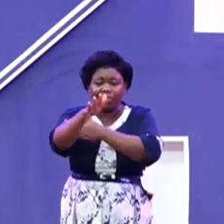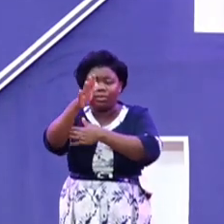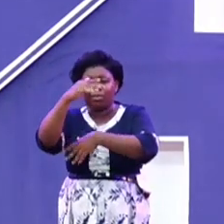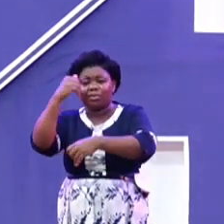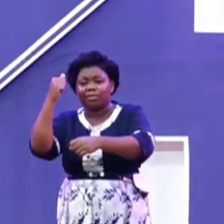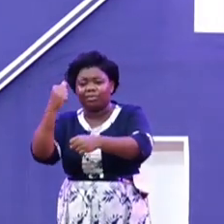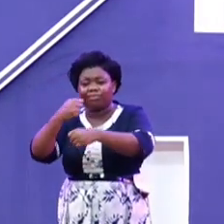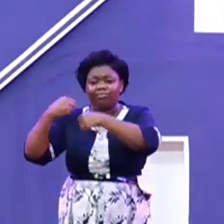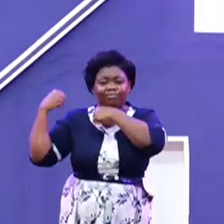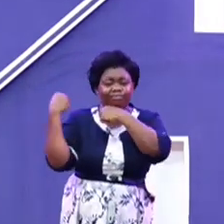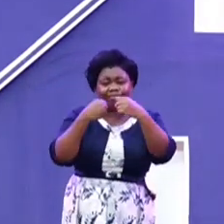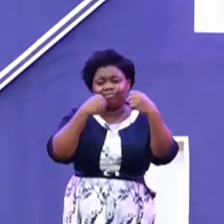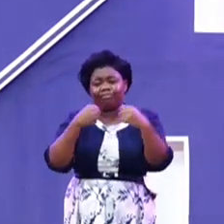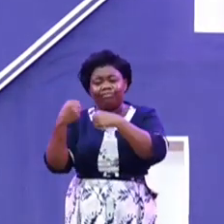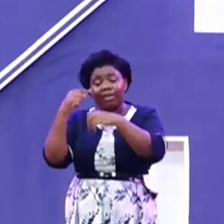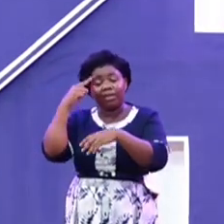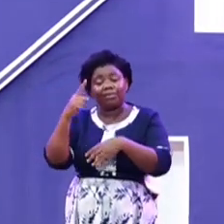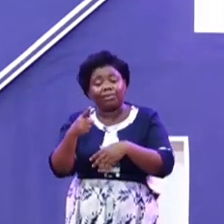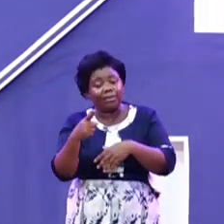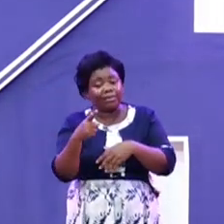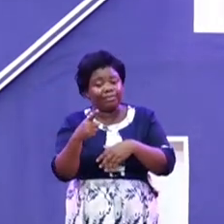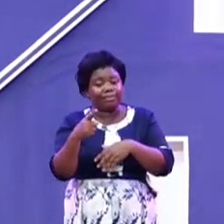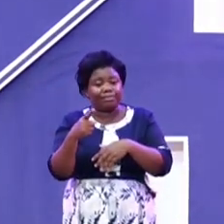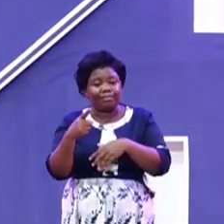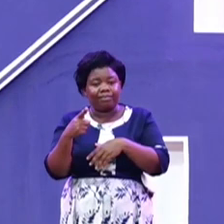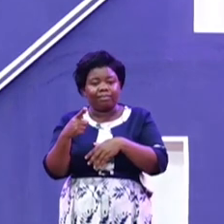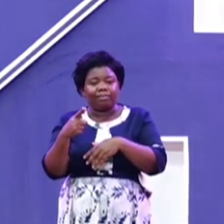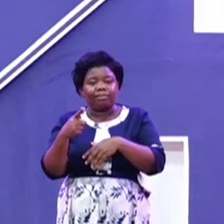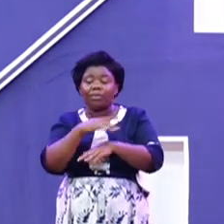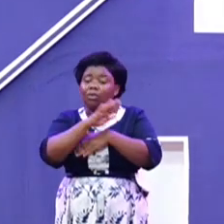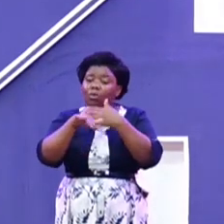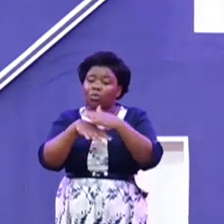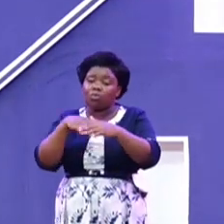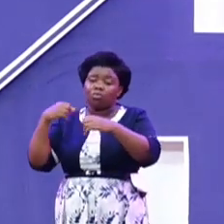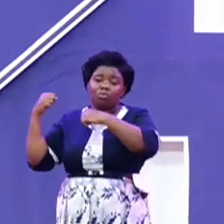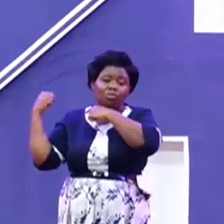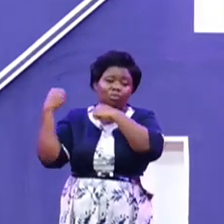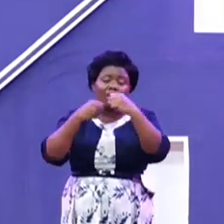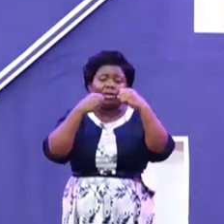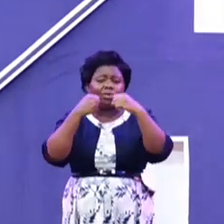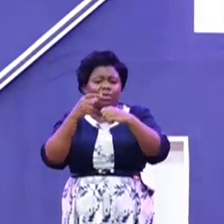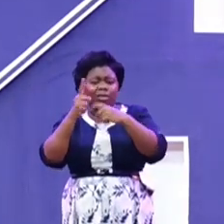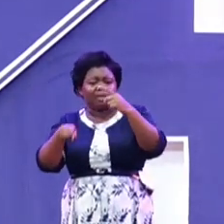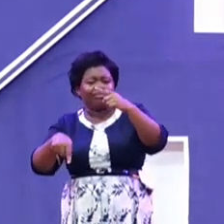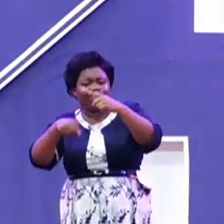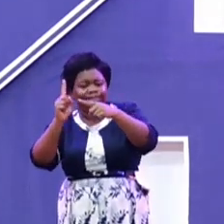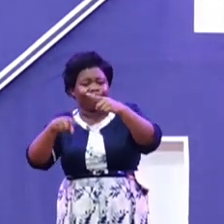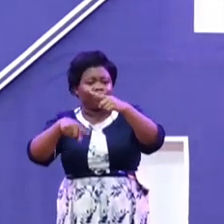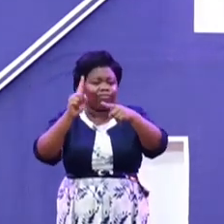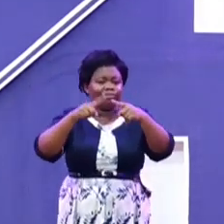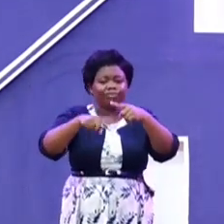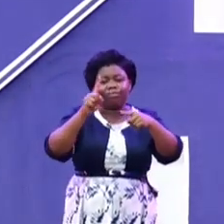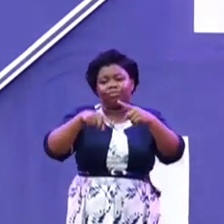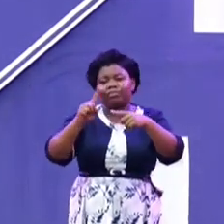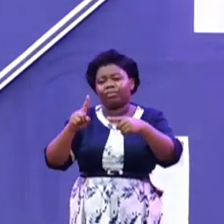his thoughts to think of those battles that God had helped him win. Z'azaamulwanira ng'aziwangula. The battles that God had